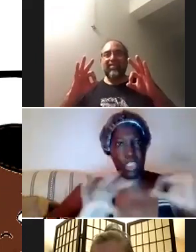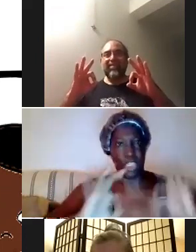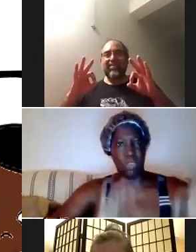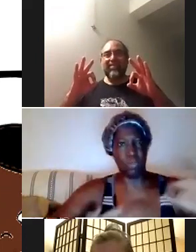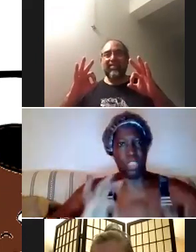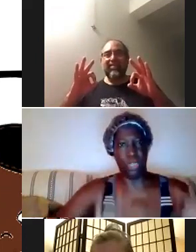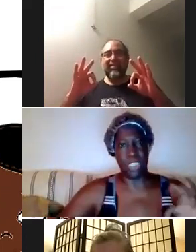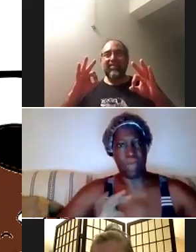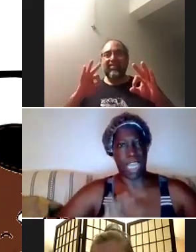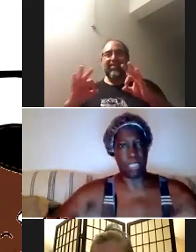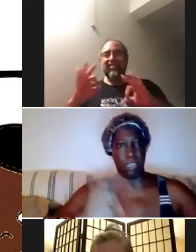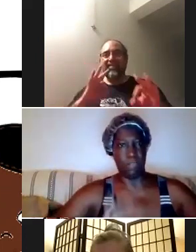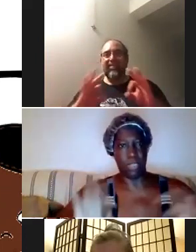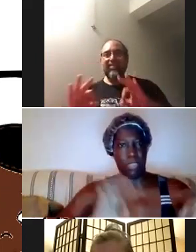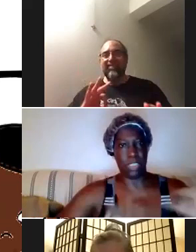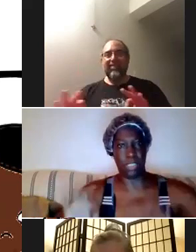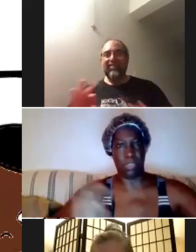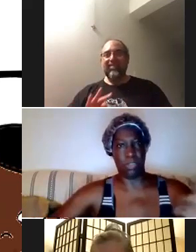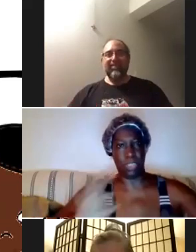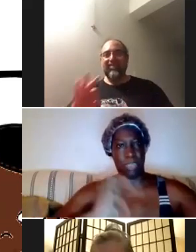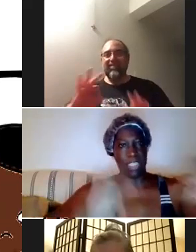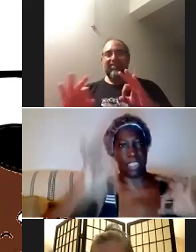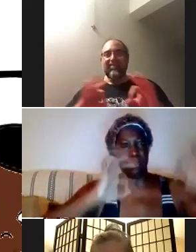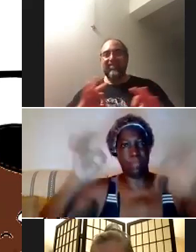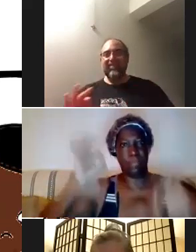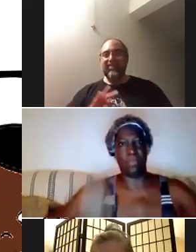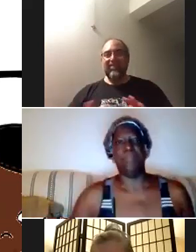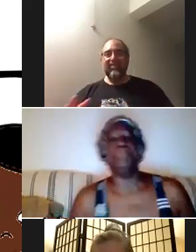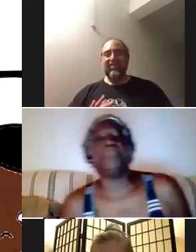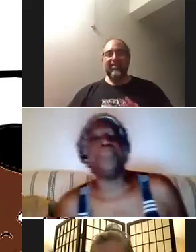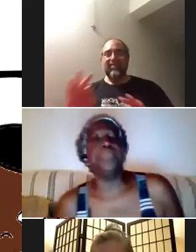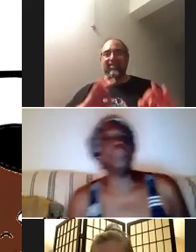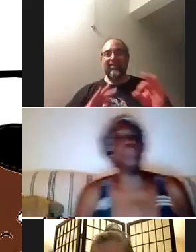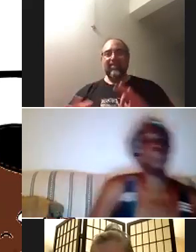spots, and you're just doing spots all over. Just doing spots.